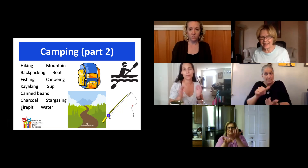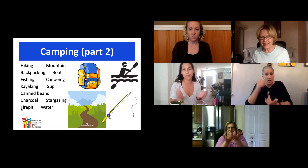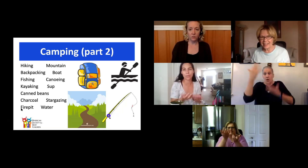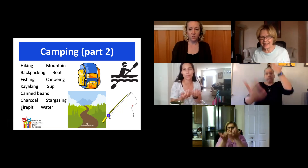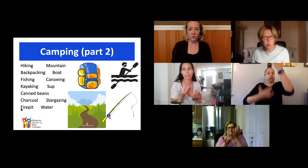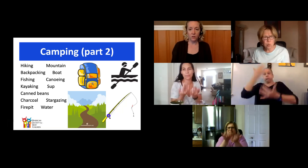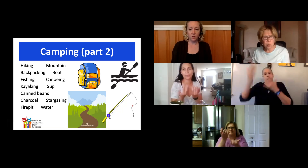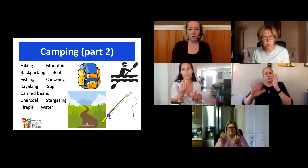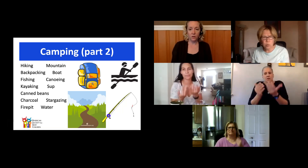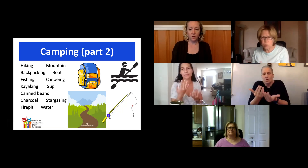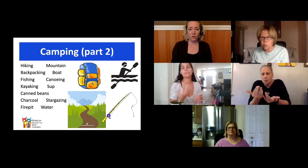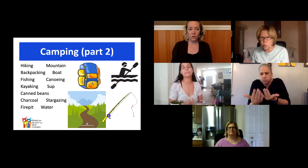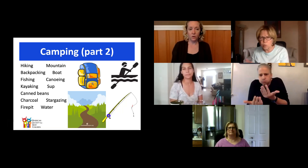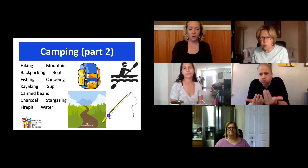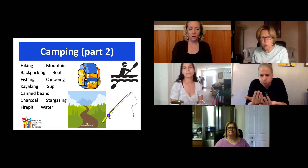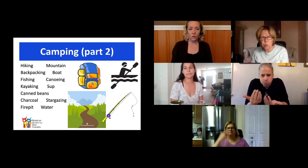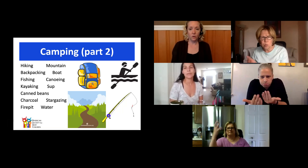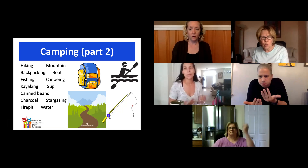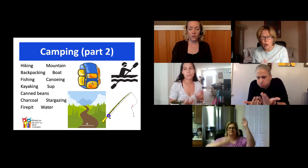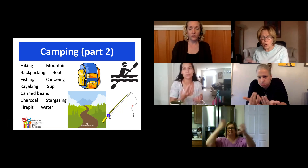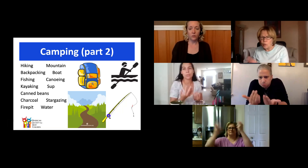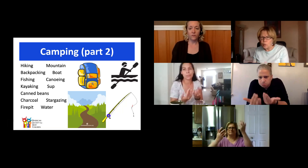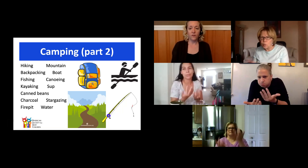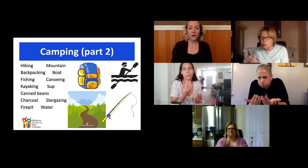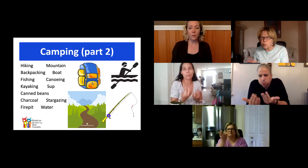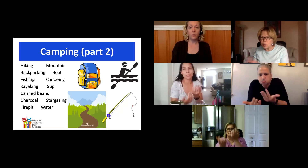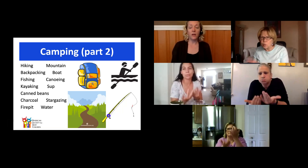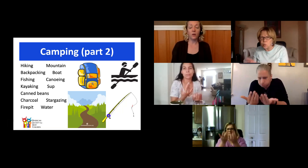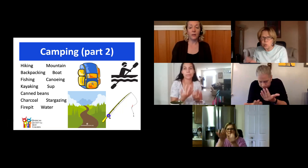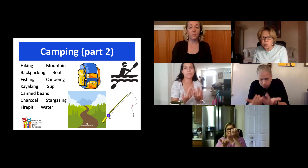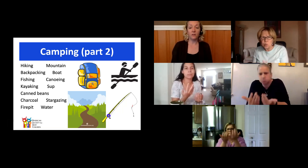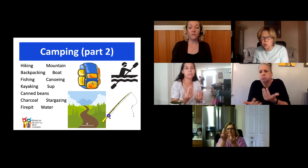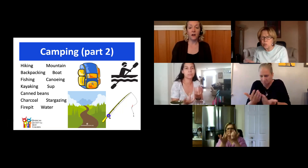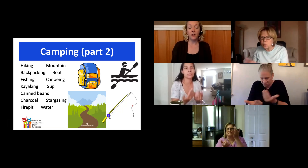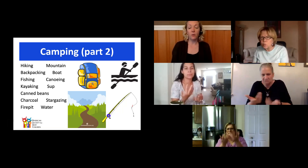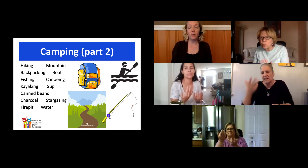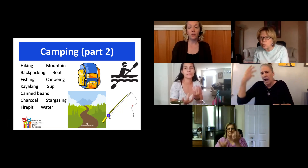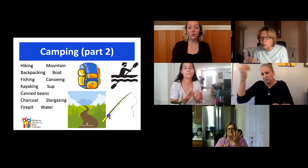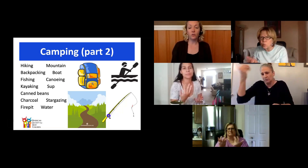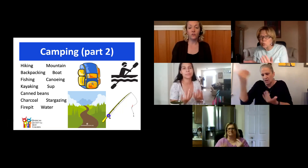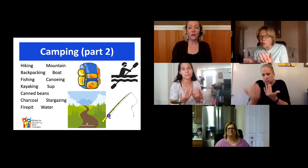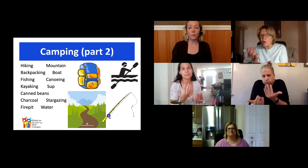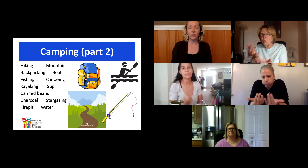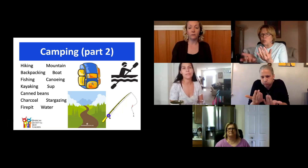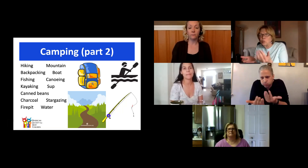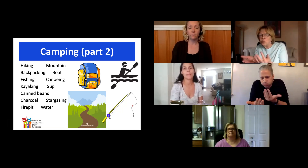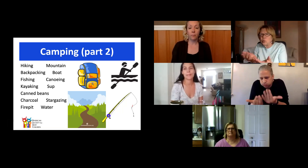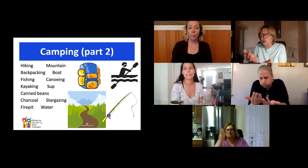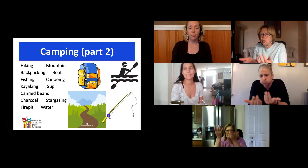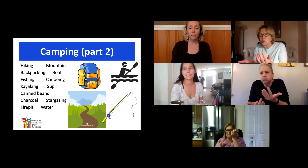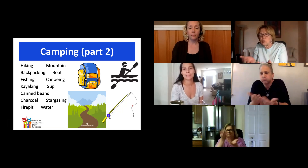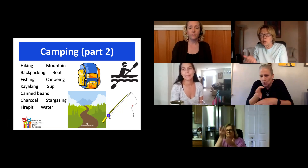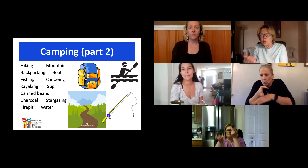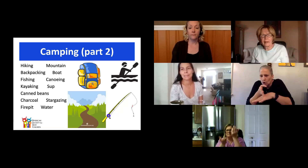Okay, so a fire. Remember we had our big bonfire? Now we have our cute little fire pit. Okay. So your